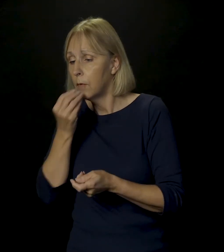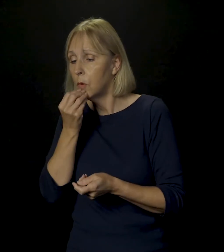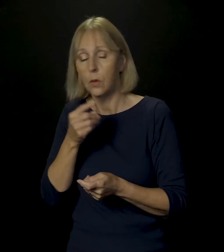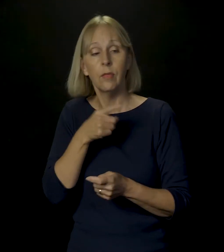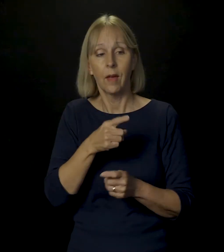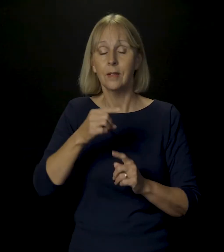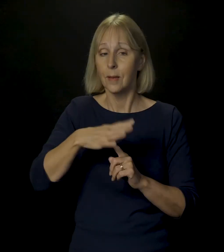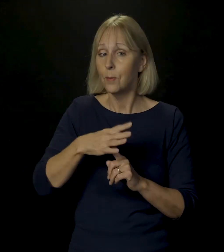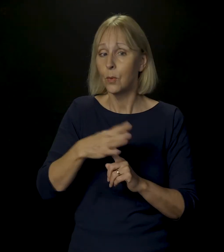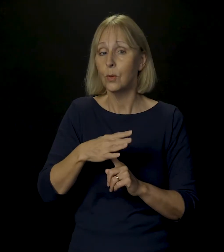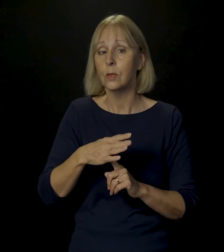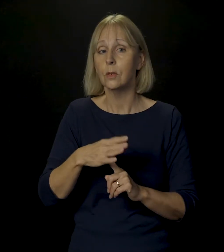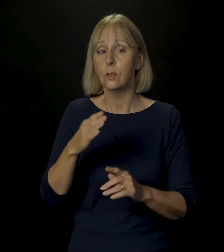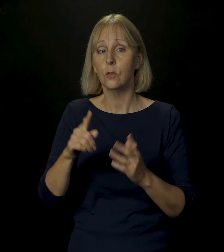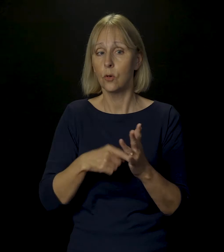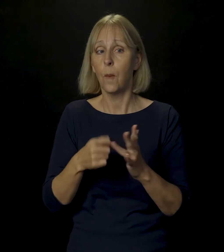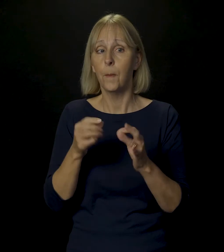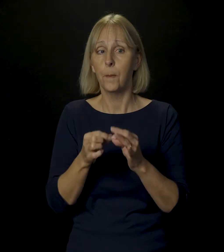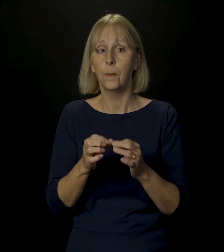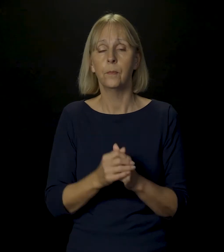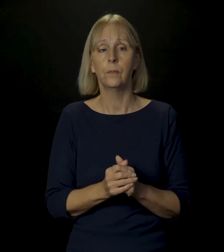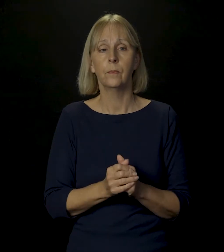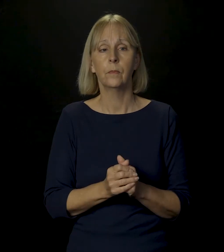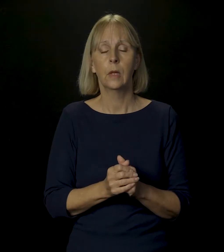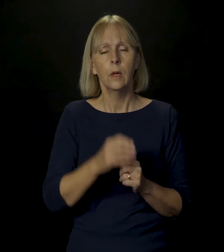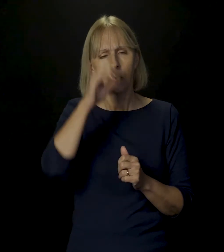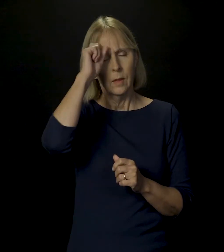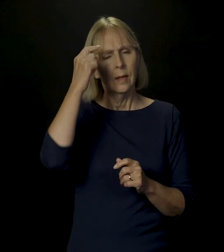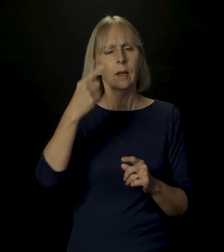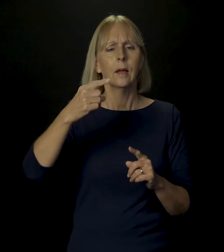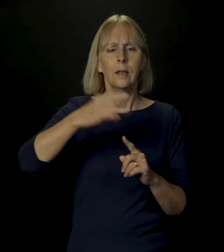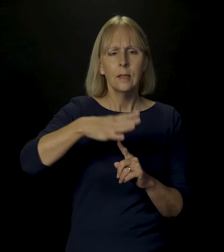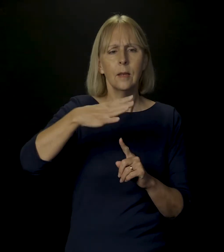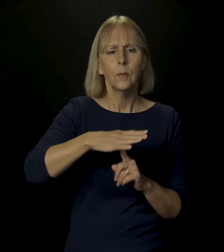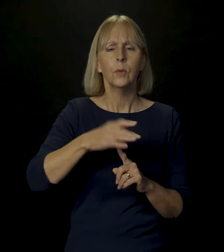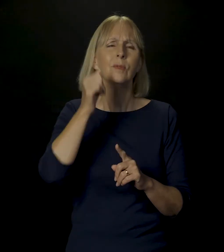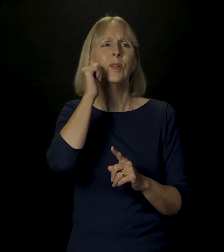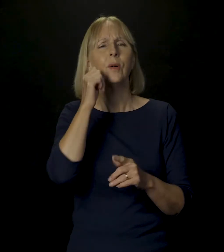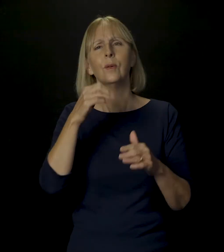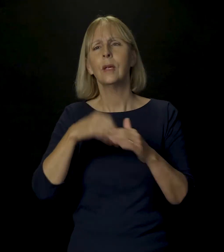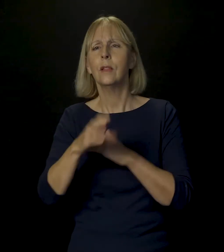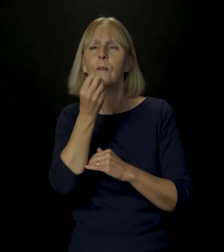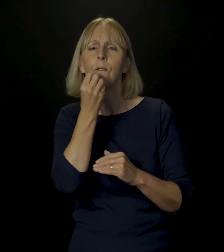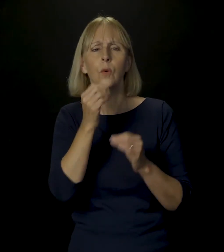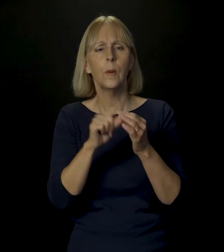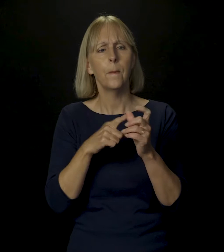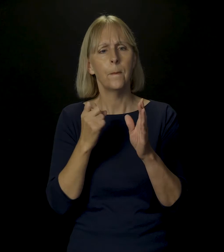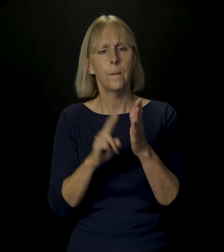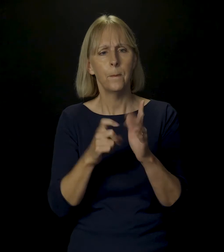The call of pursuing The ministry of the word Important The task of stacking shelves At the food bank